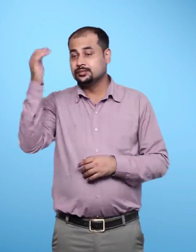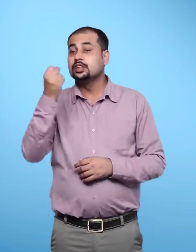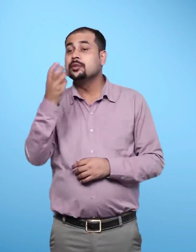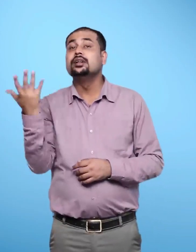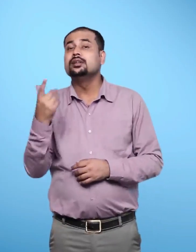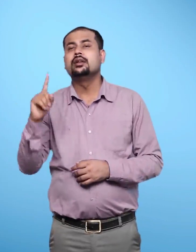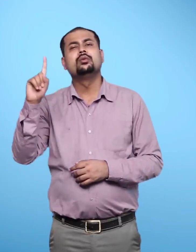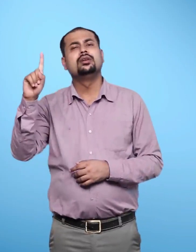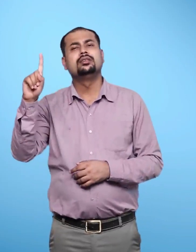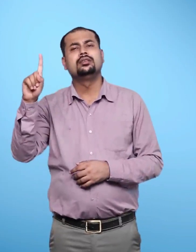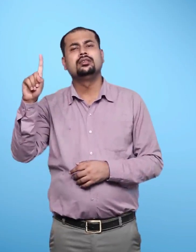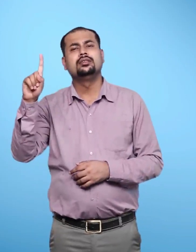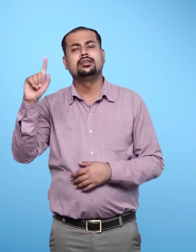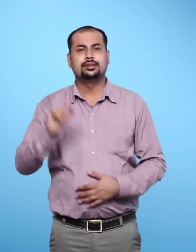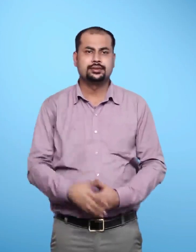Number of items 1.